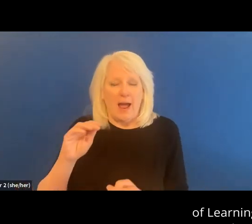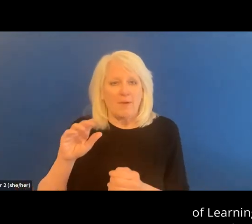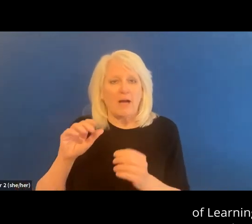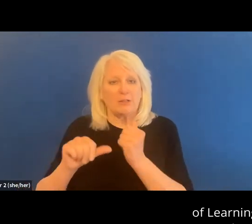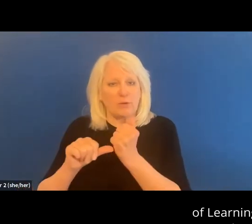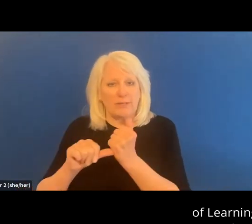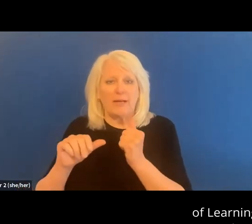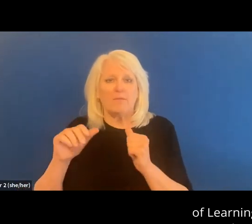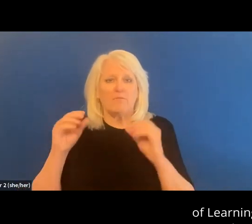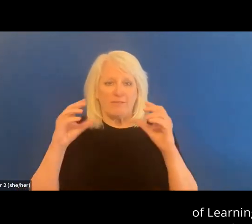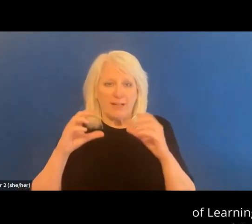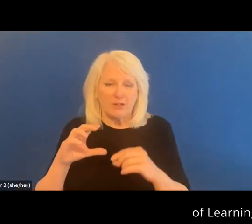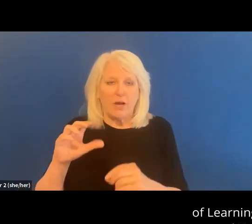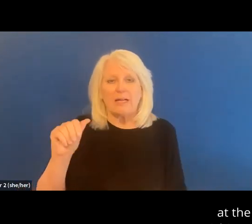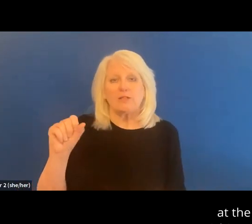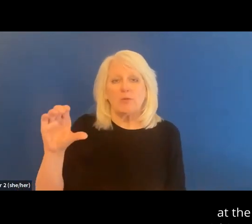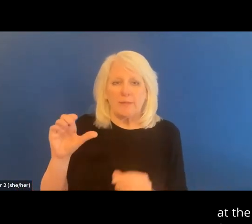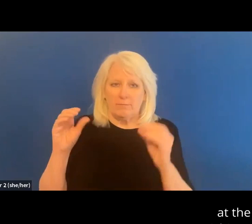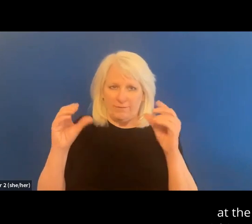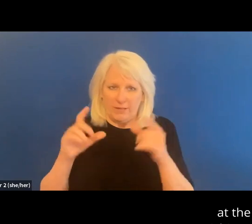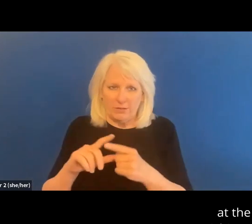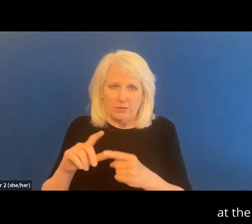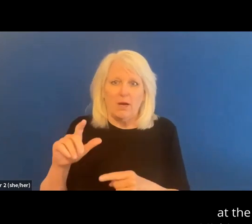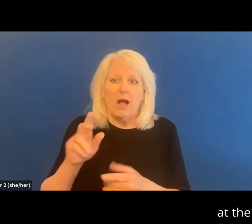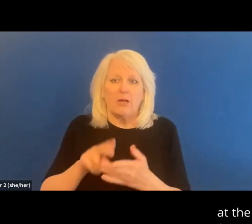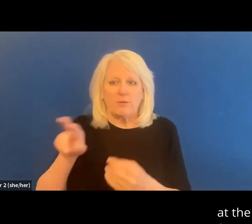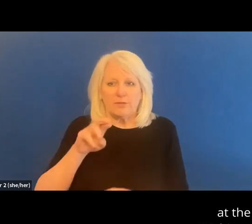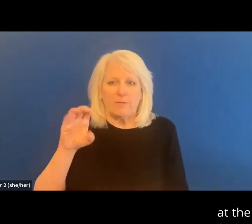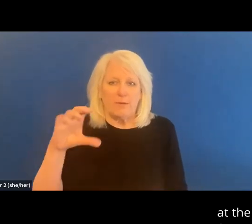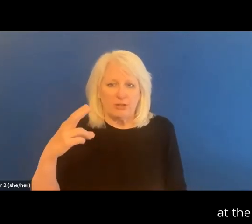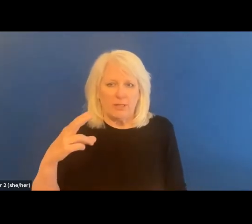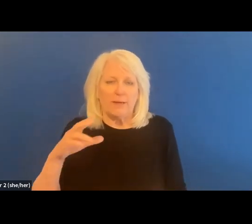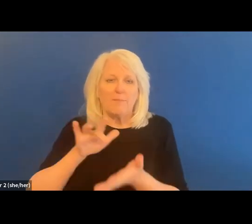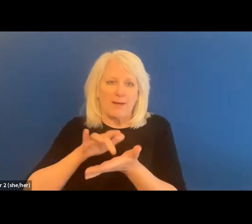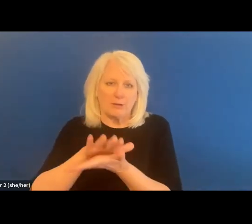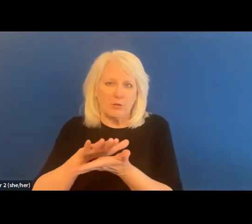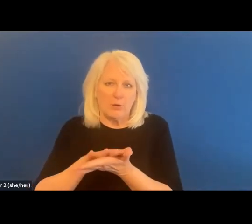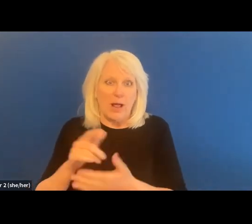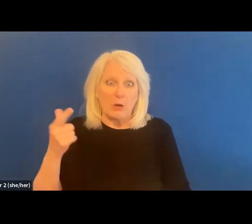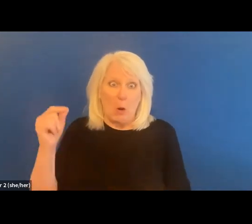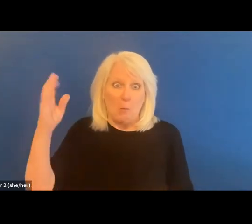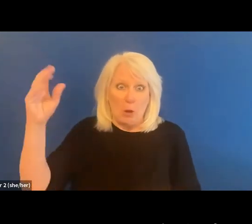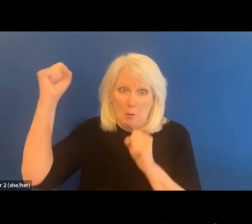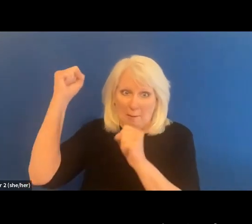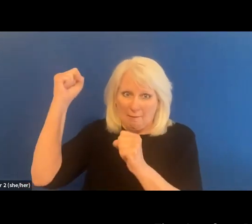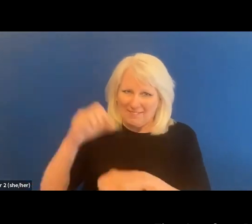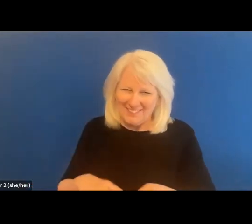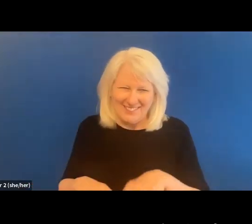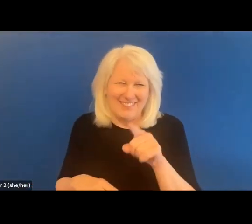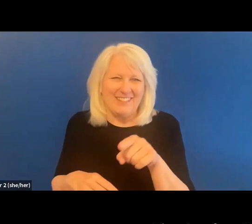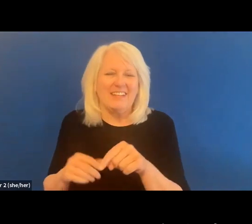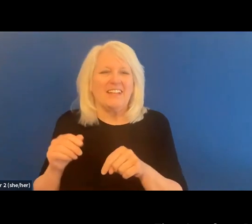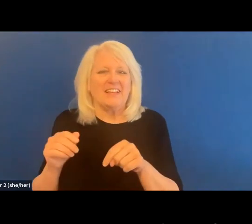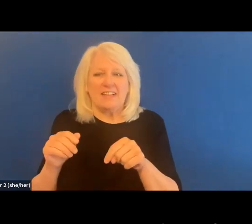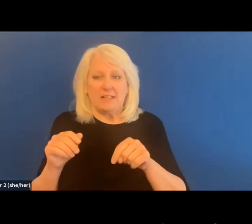Learning Health Sciences and Family Medicine at the University of Michigan Medical School. Go Blue. The aim of